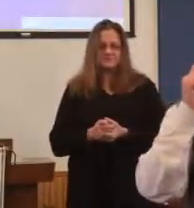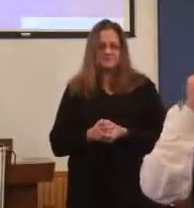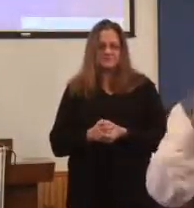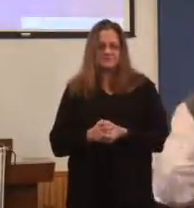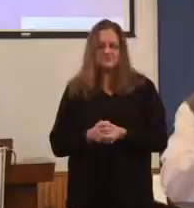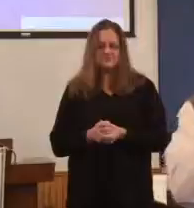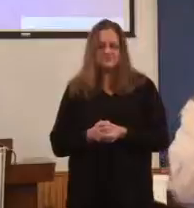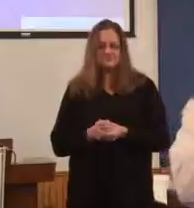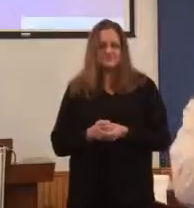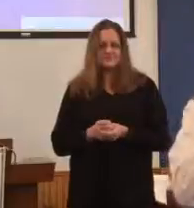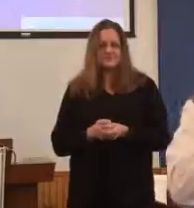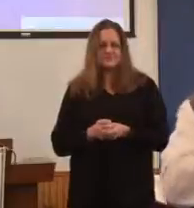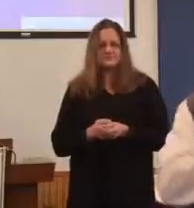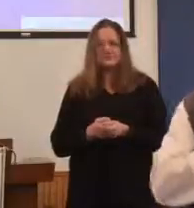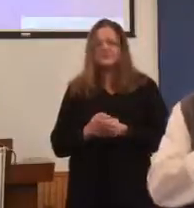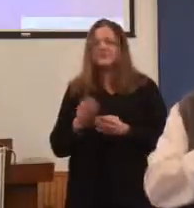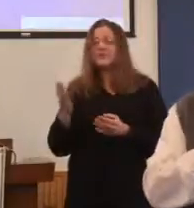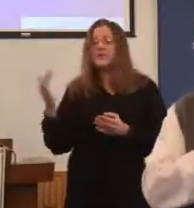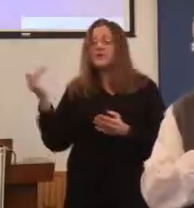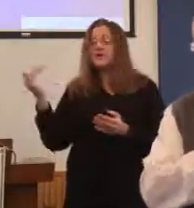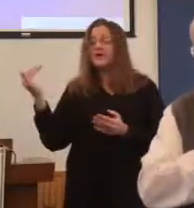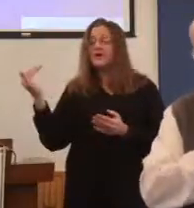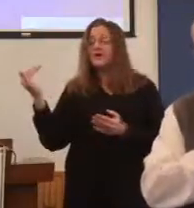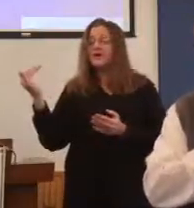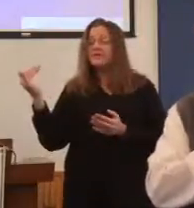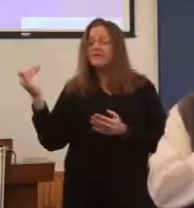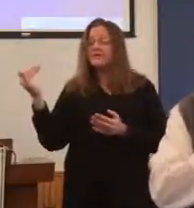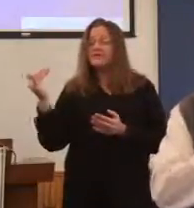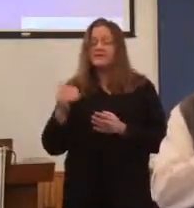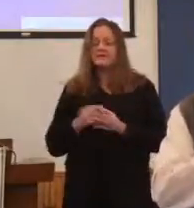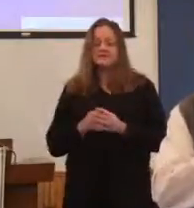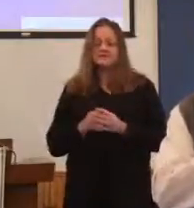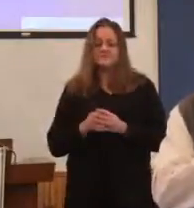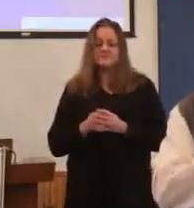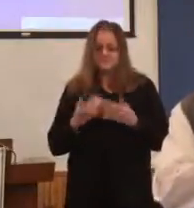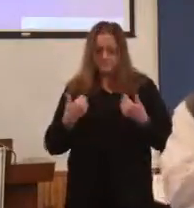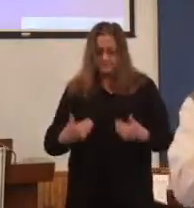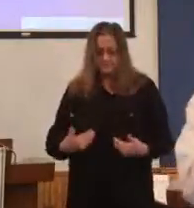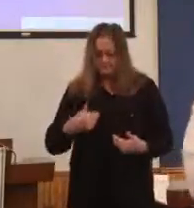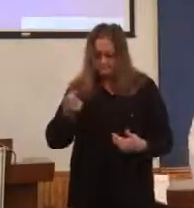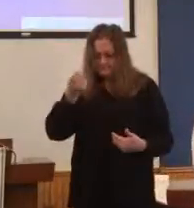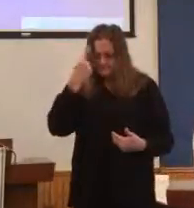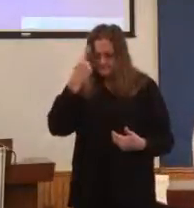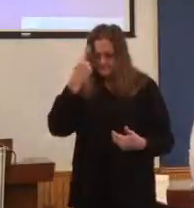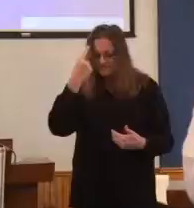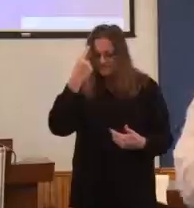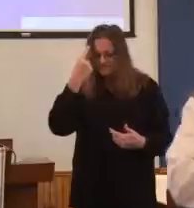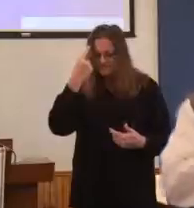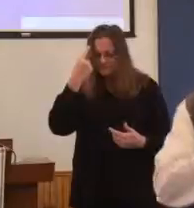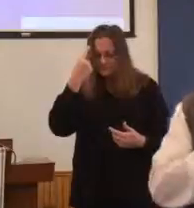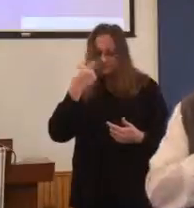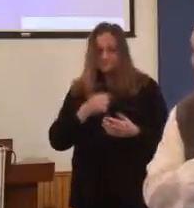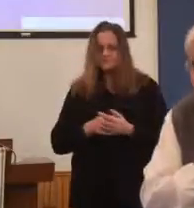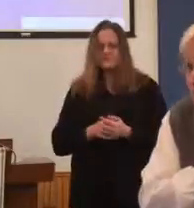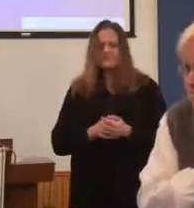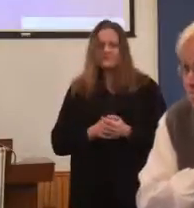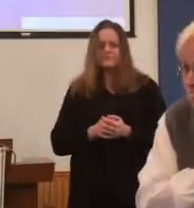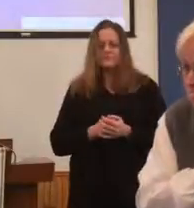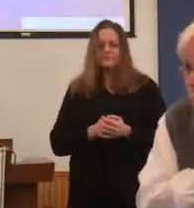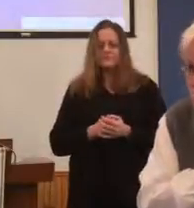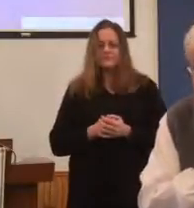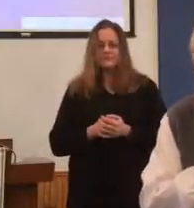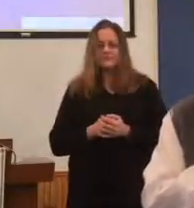Because when we understand ourselves, we become happier followers of Christ.